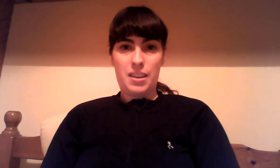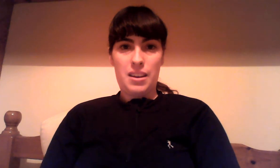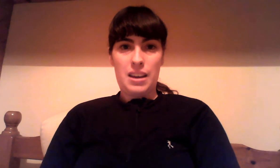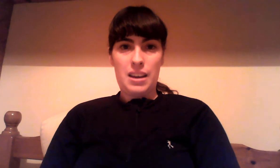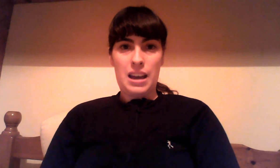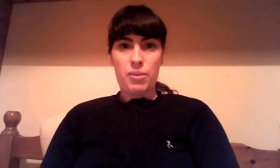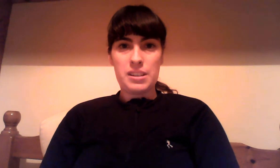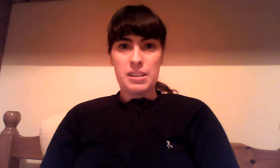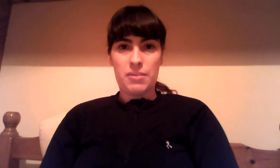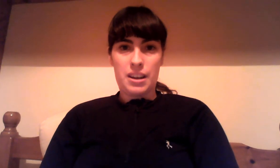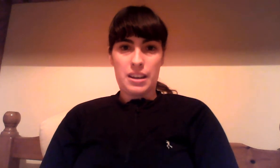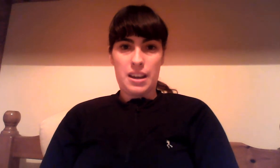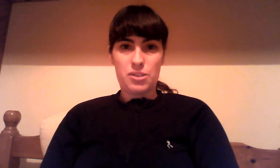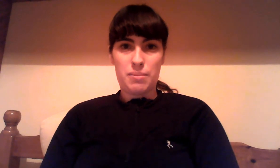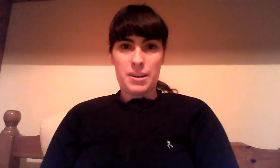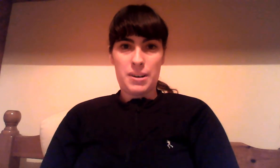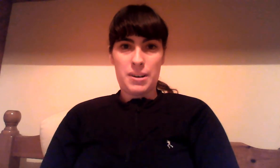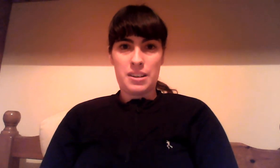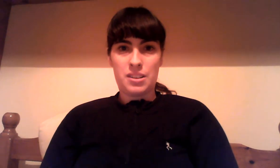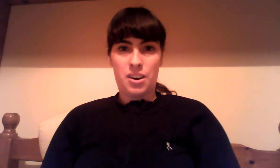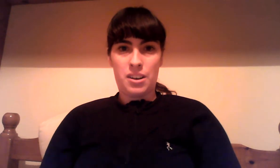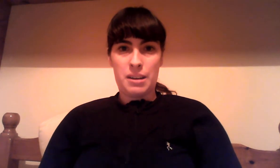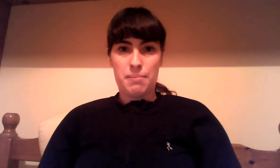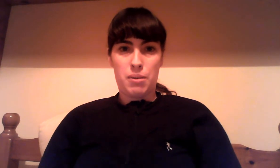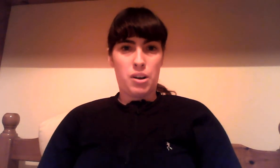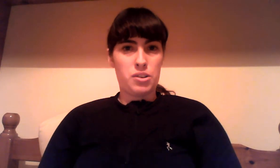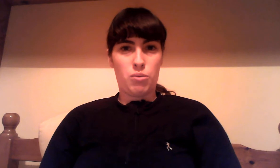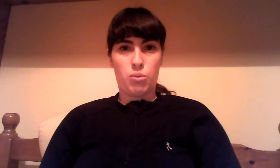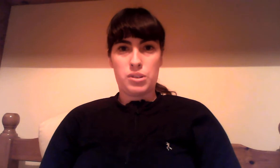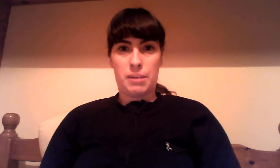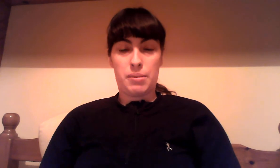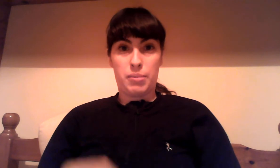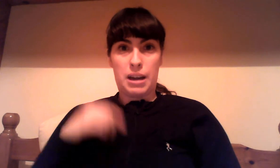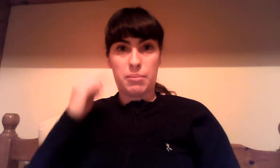Hello everyone, it's Livia aka StoryMinded and I am... I don't know what's happening with my camera.